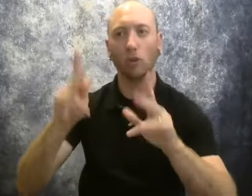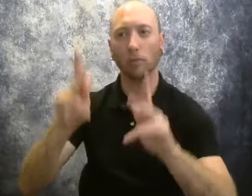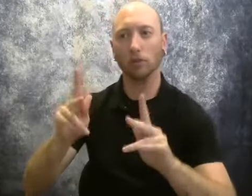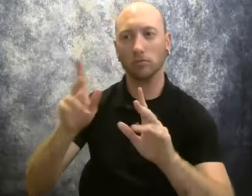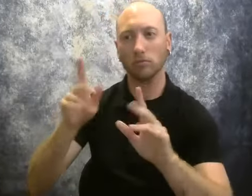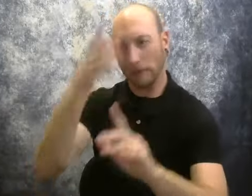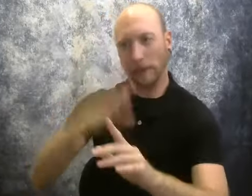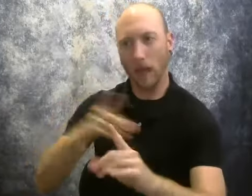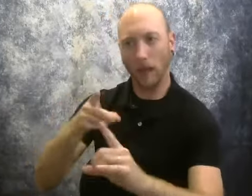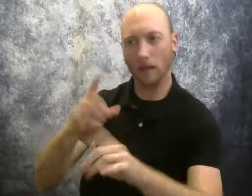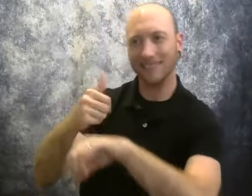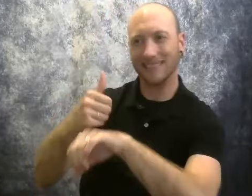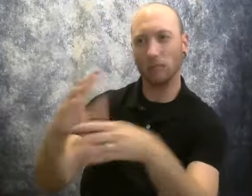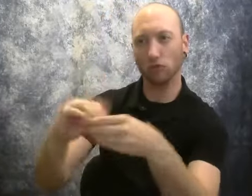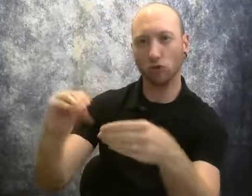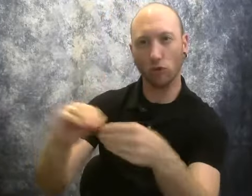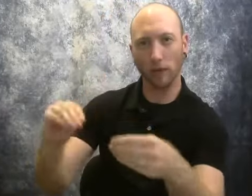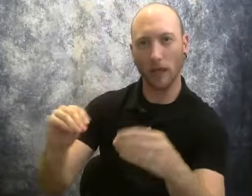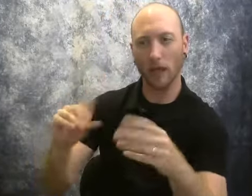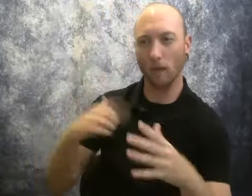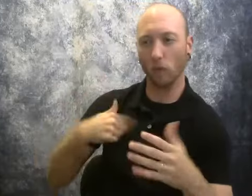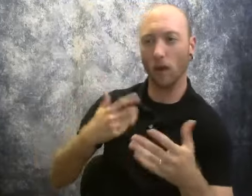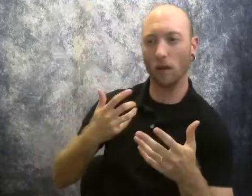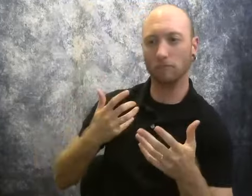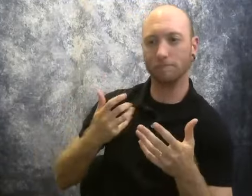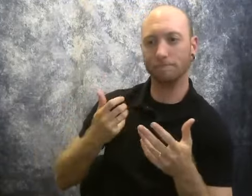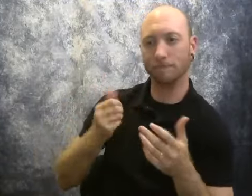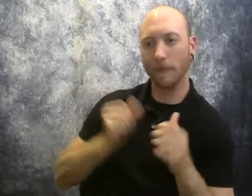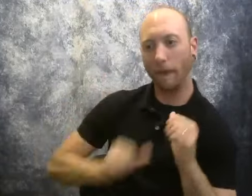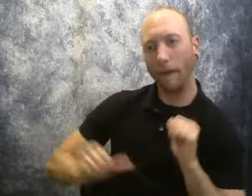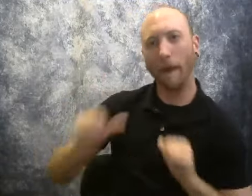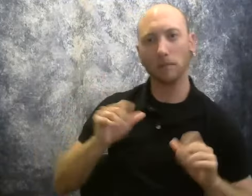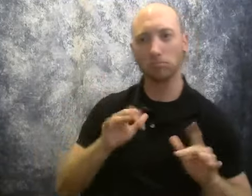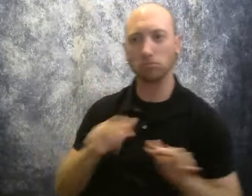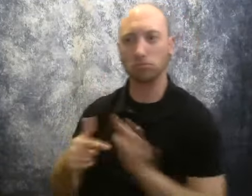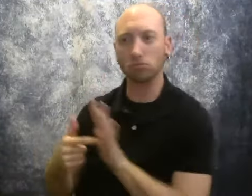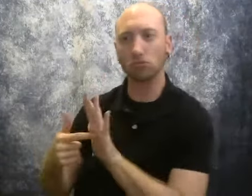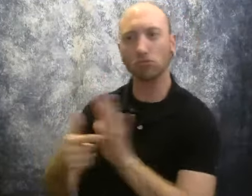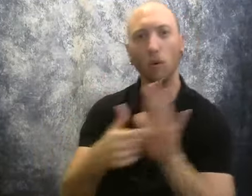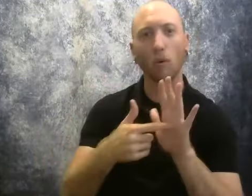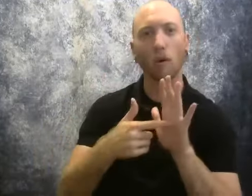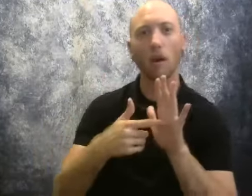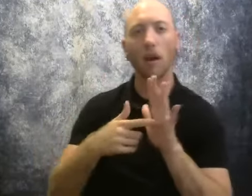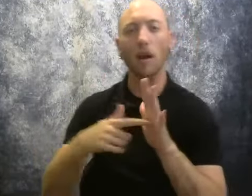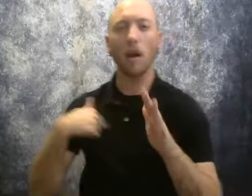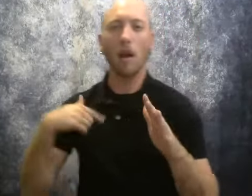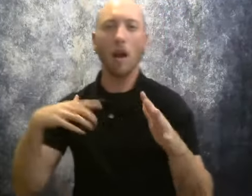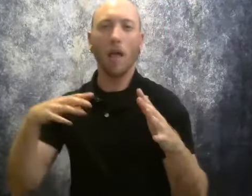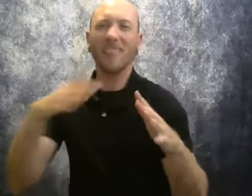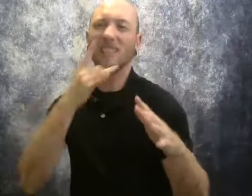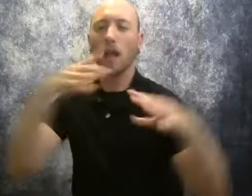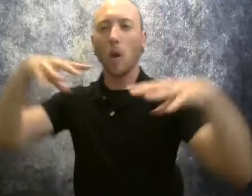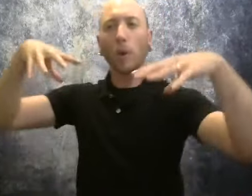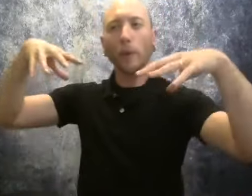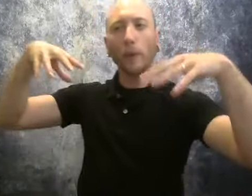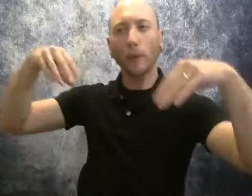And I got to sit through that one, and I just didn't realise at the time. I really felt like it was done in a subdued. Well, they